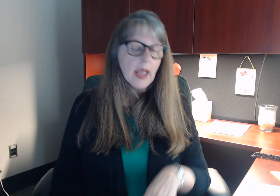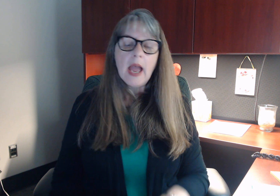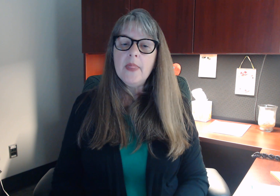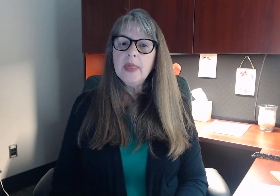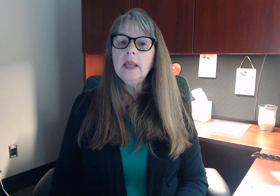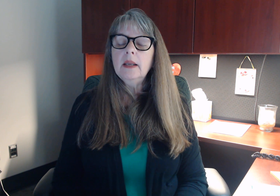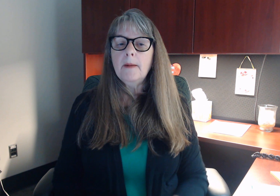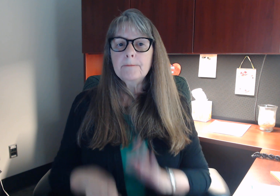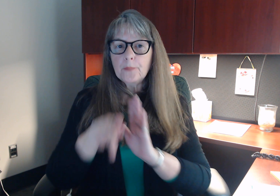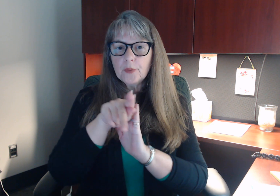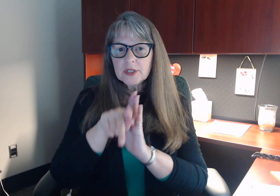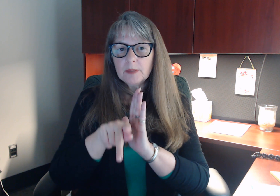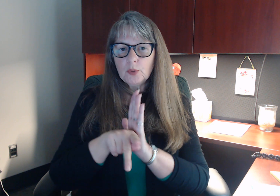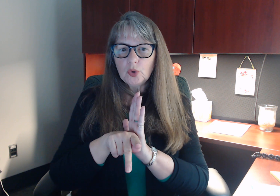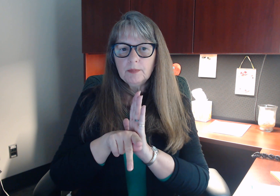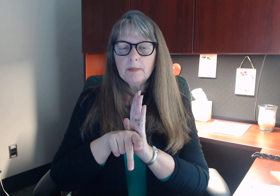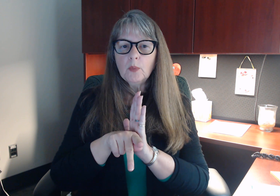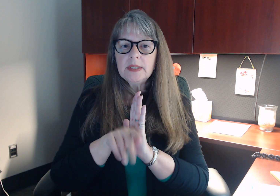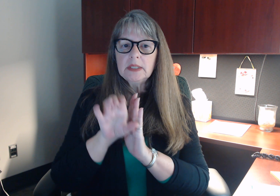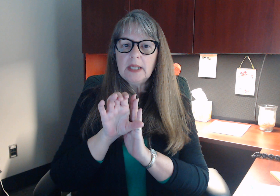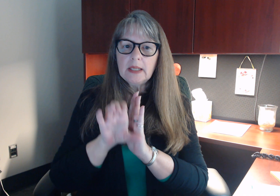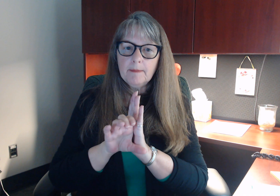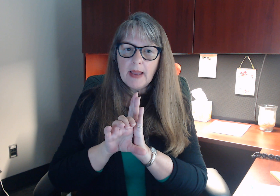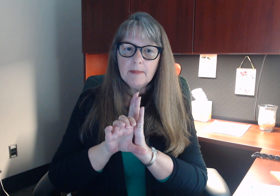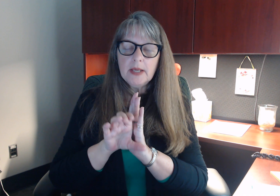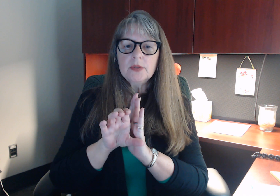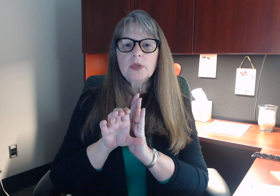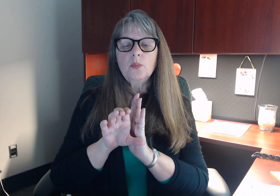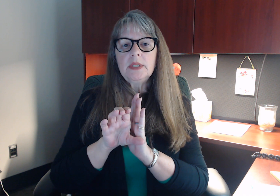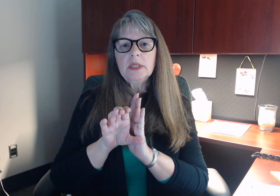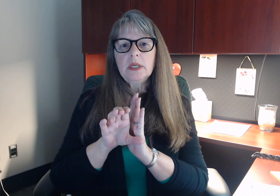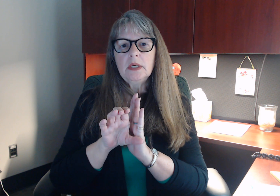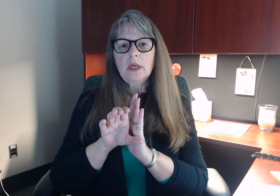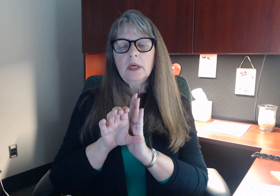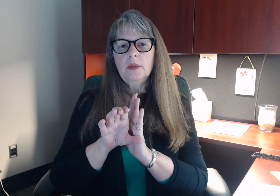And then principle. Remember we did like commandments and we did